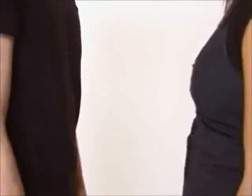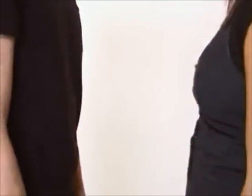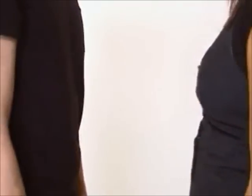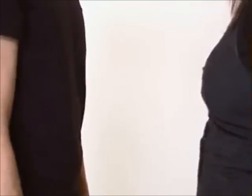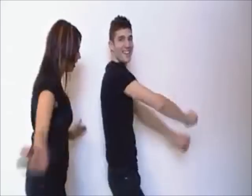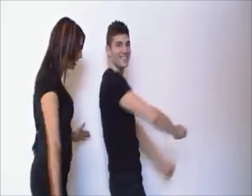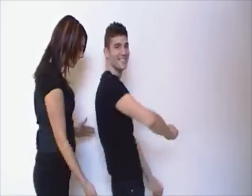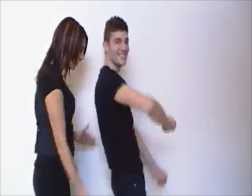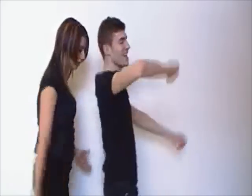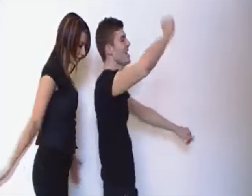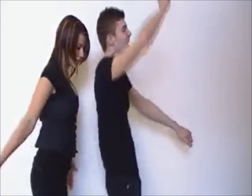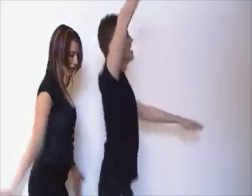Go.